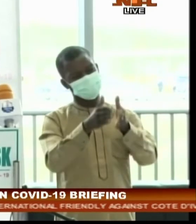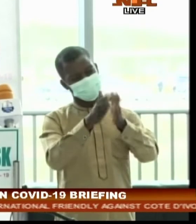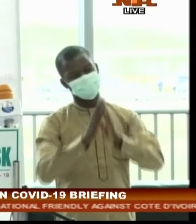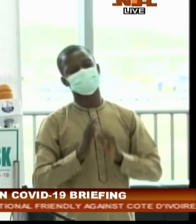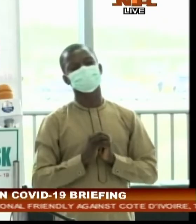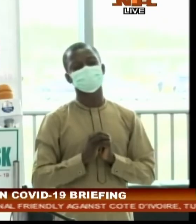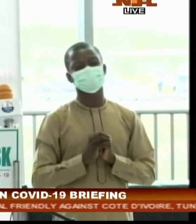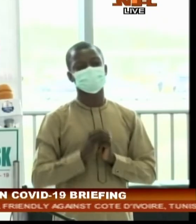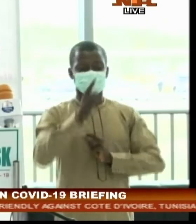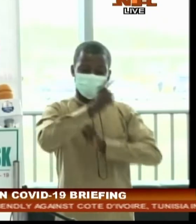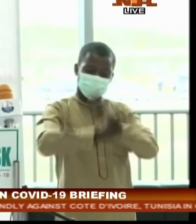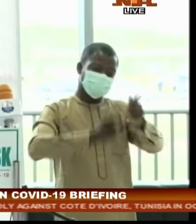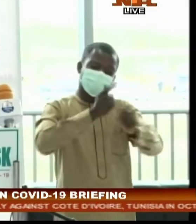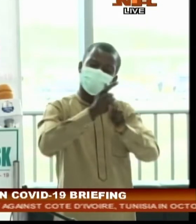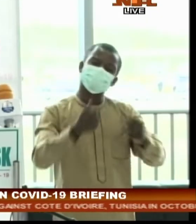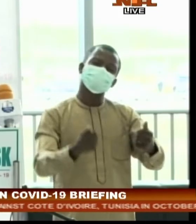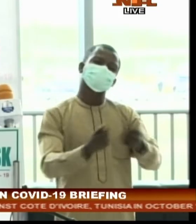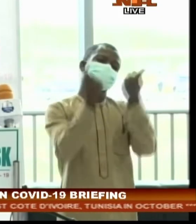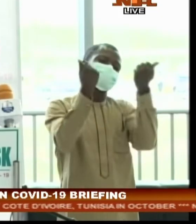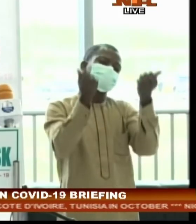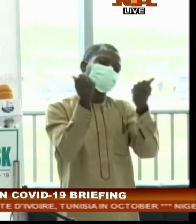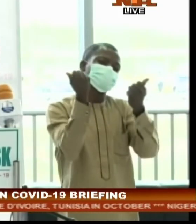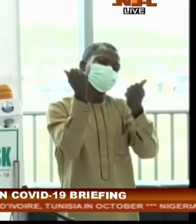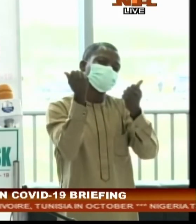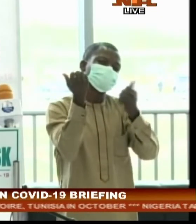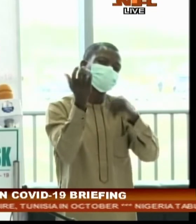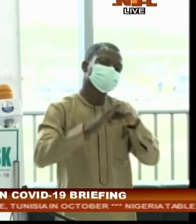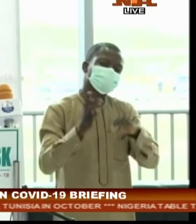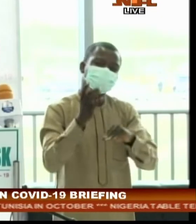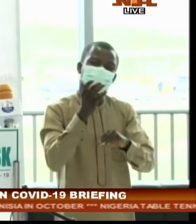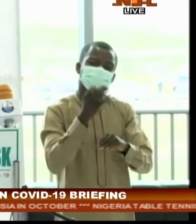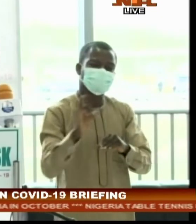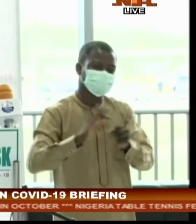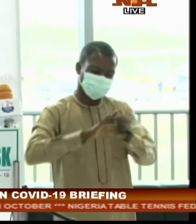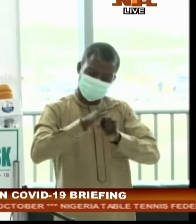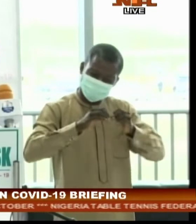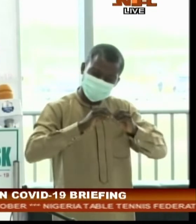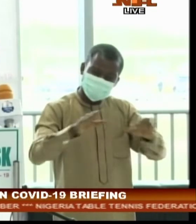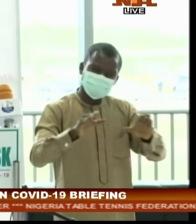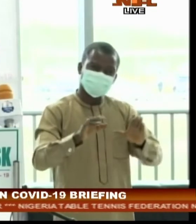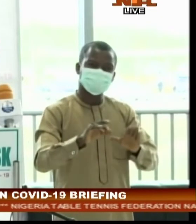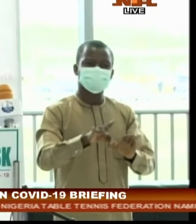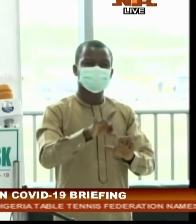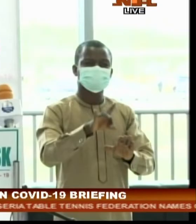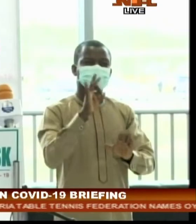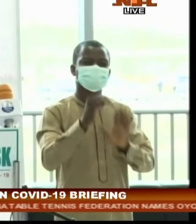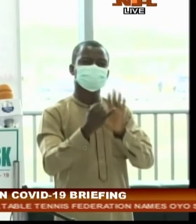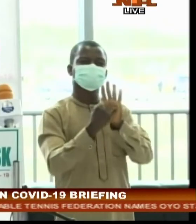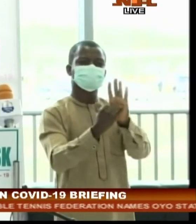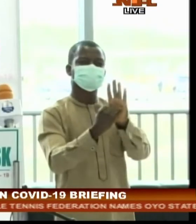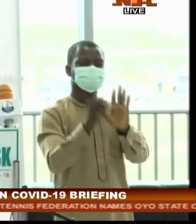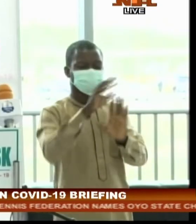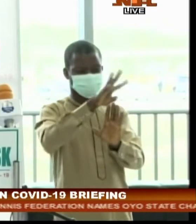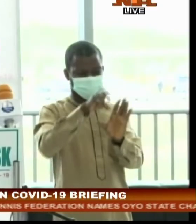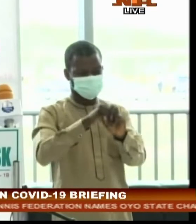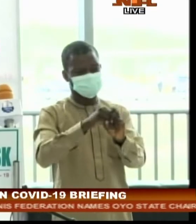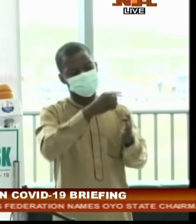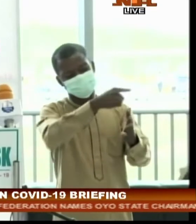Global challenges impacting the fight against the pandemic have been identified to include the following.